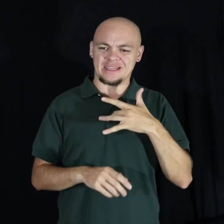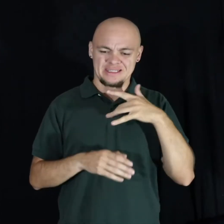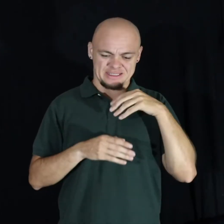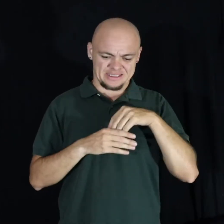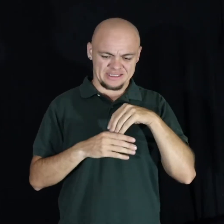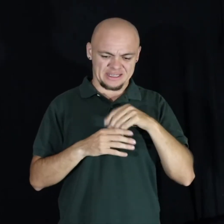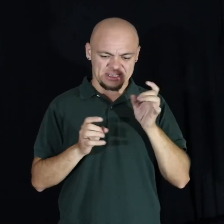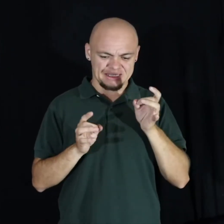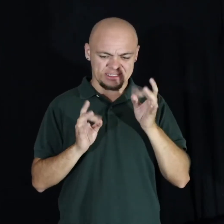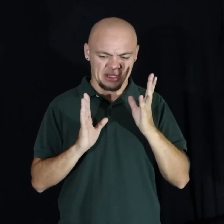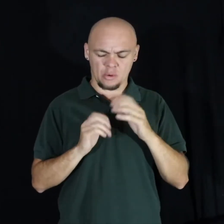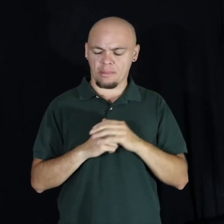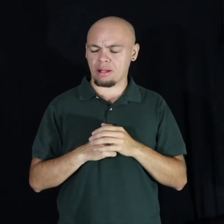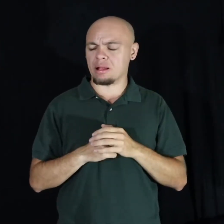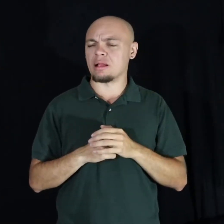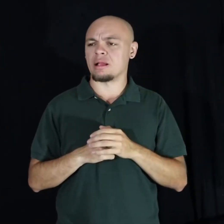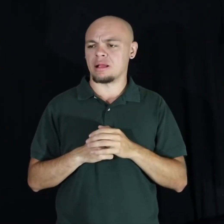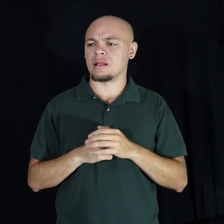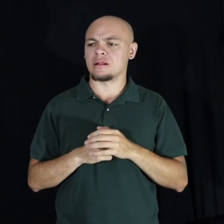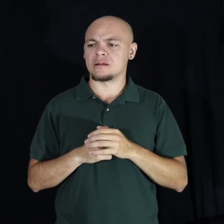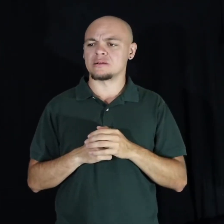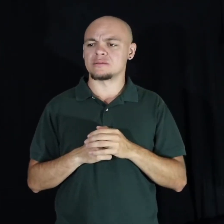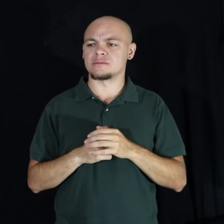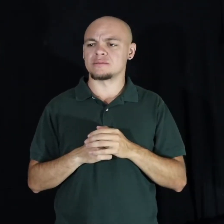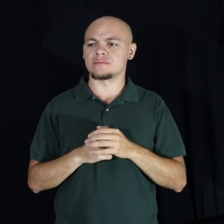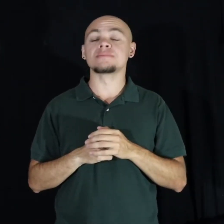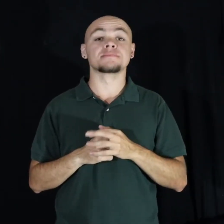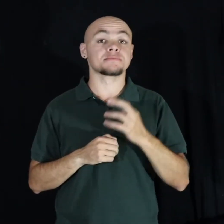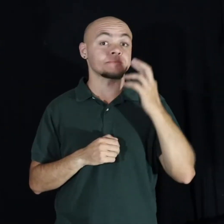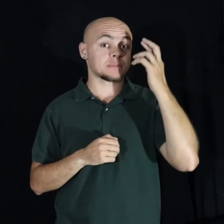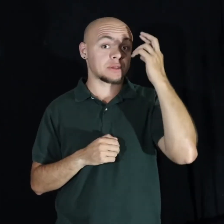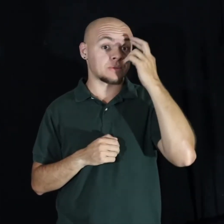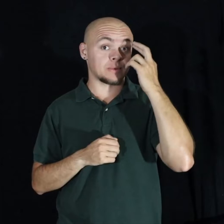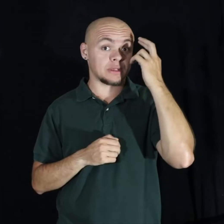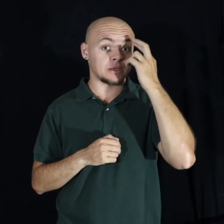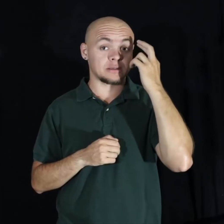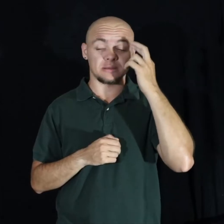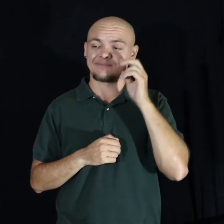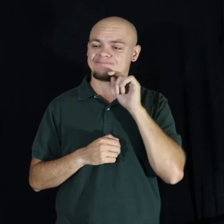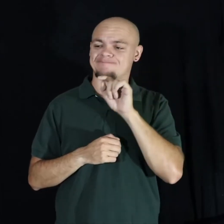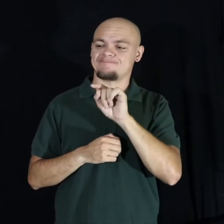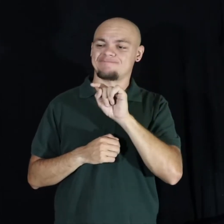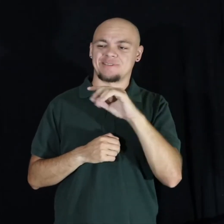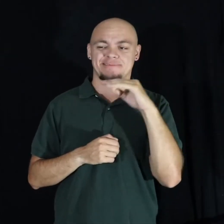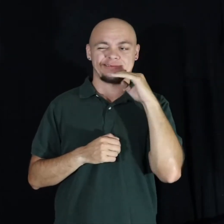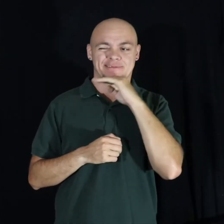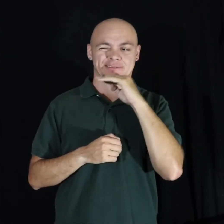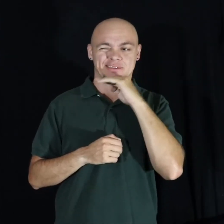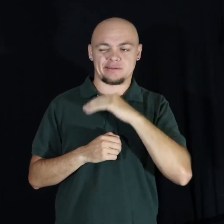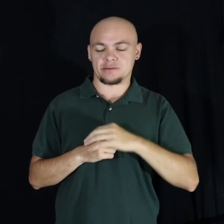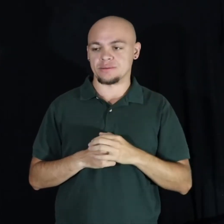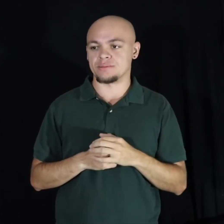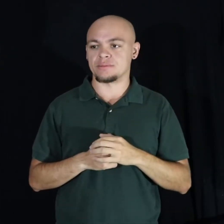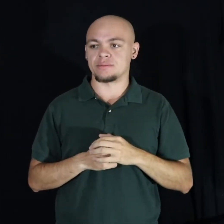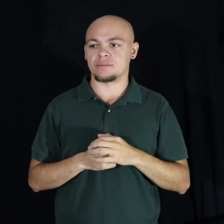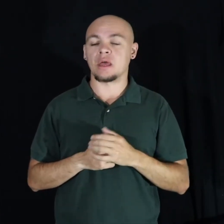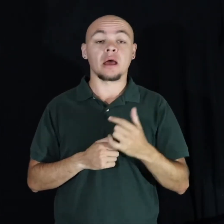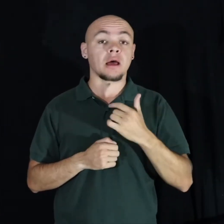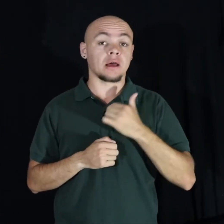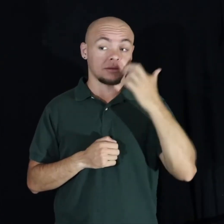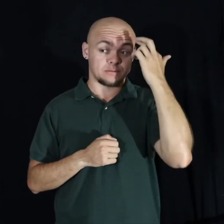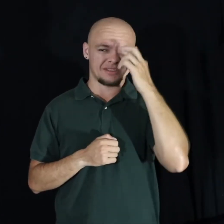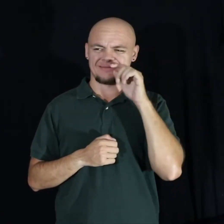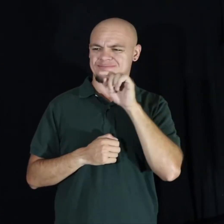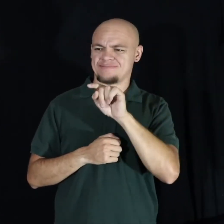about myself inside. And then came the realization that you were lying to me. I realized